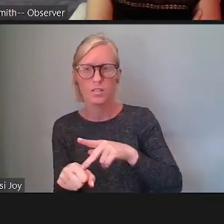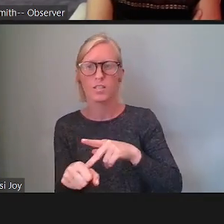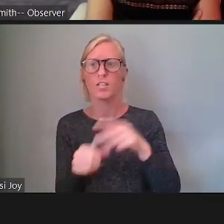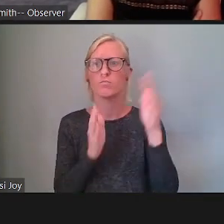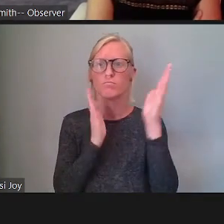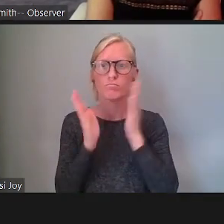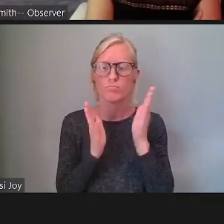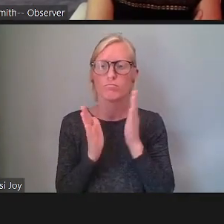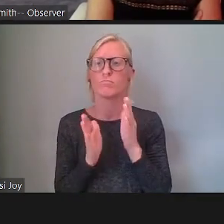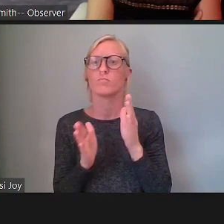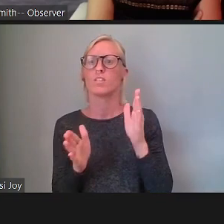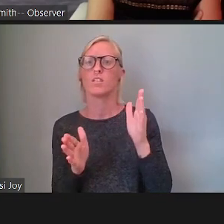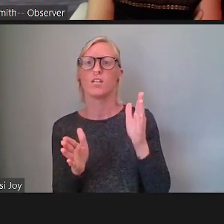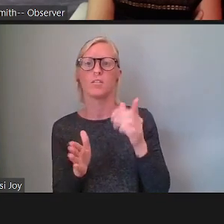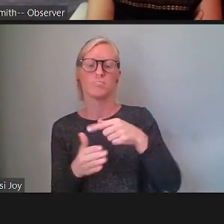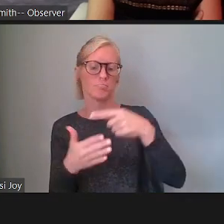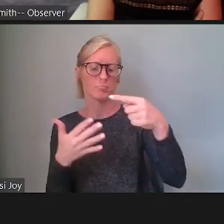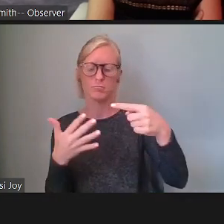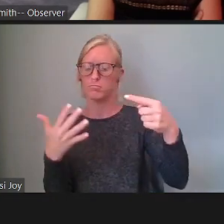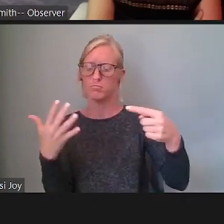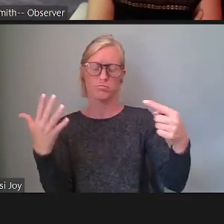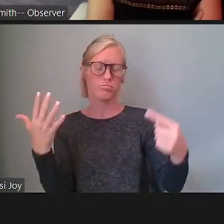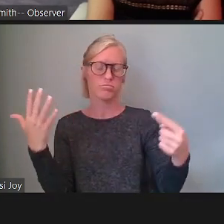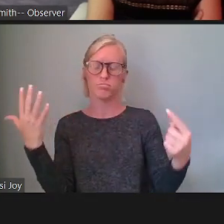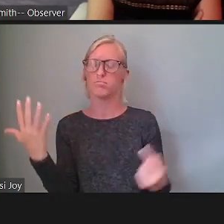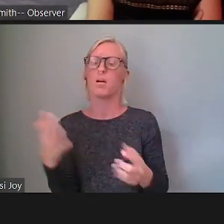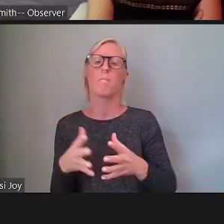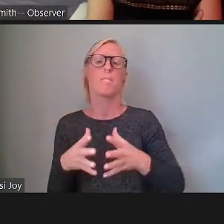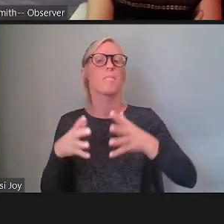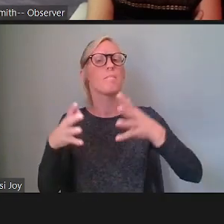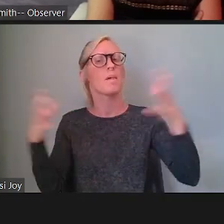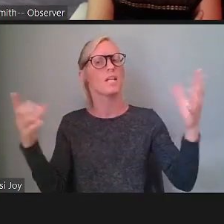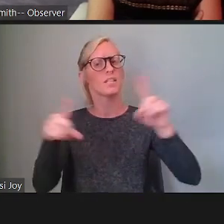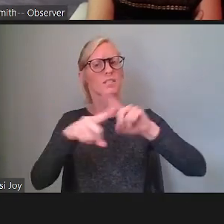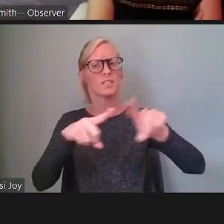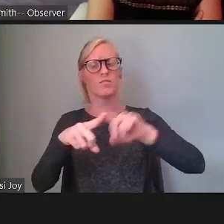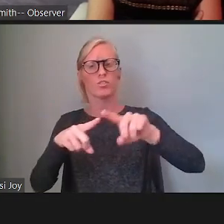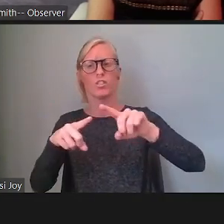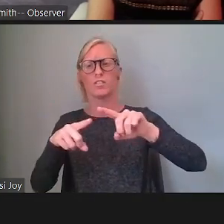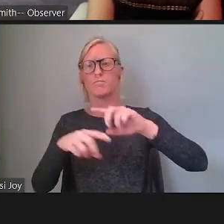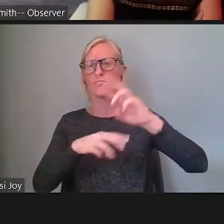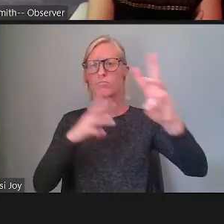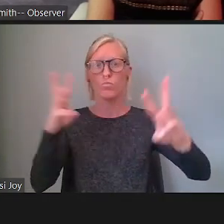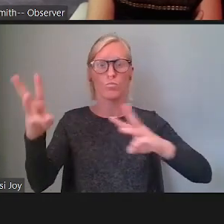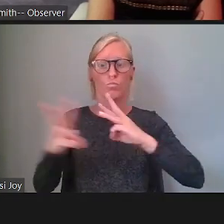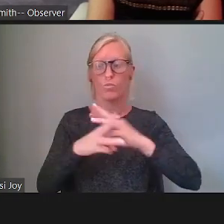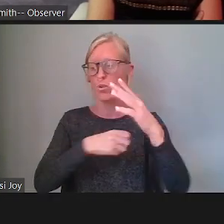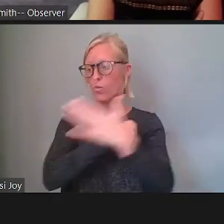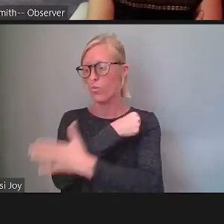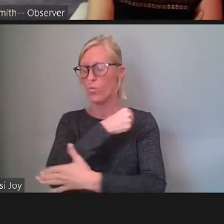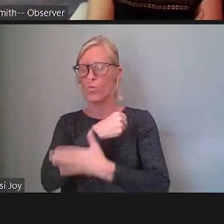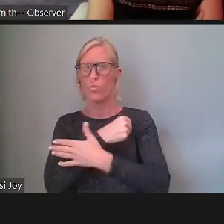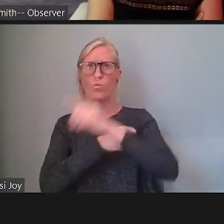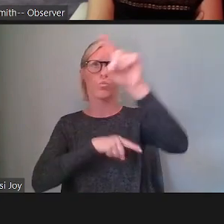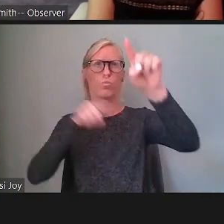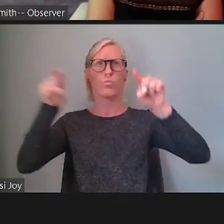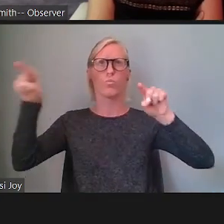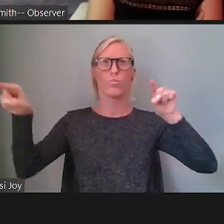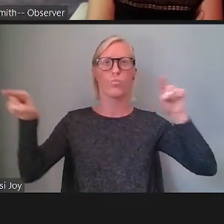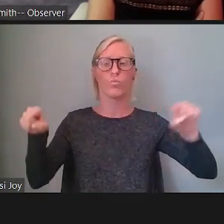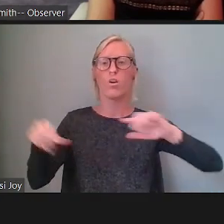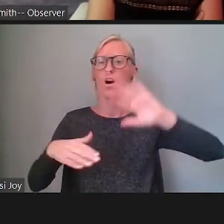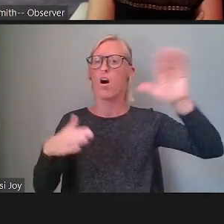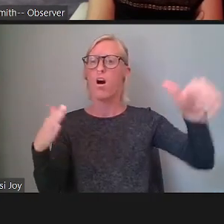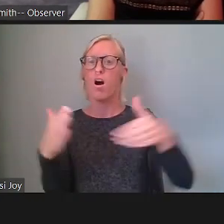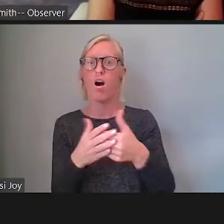Romania, Kazakhstan, Australia, Denmark, Singapore, Indonesia, Mongolia, Costa Rica, China, Austria,